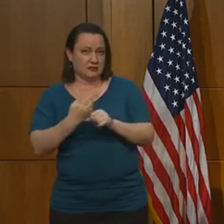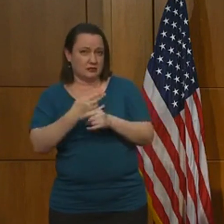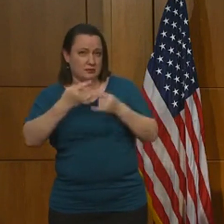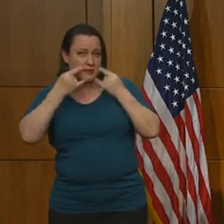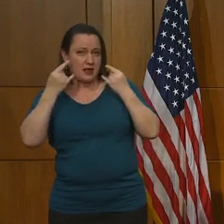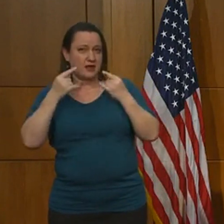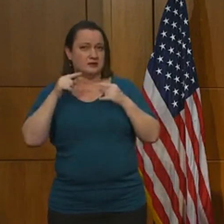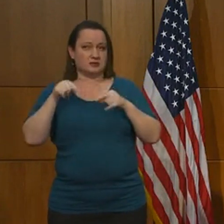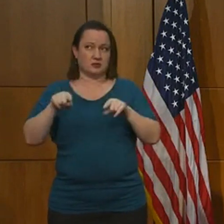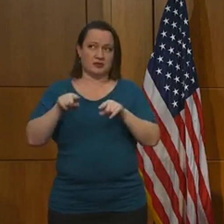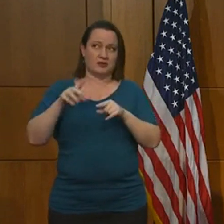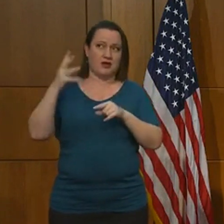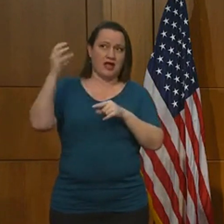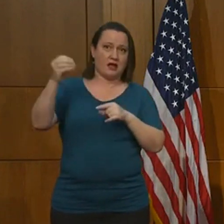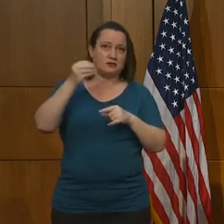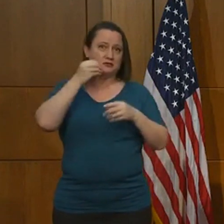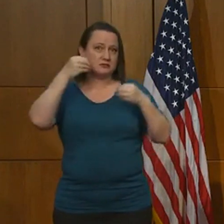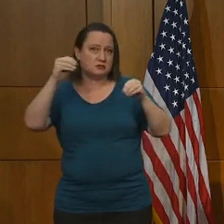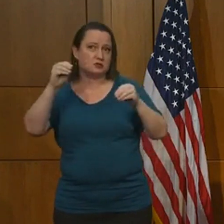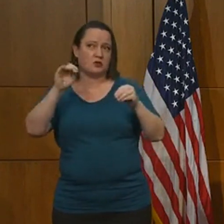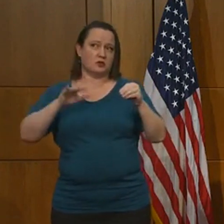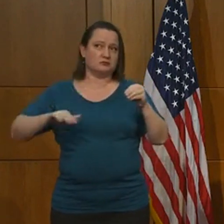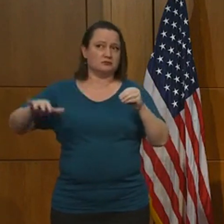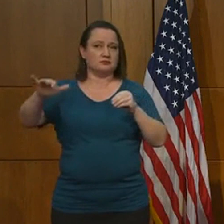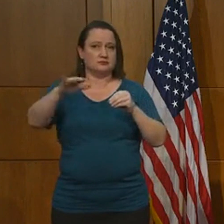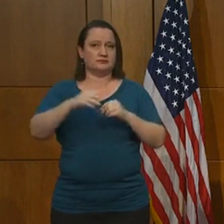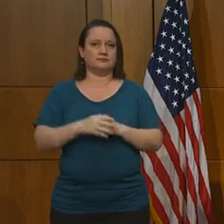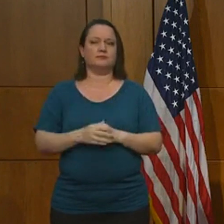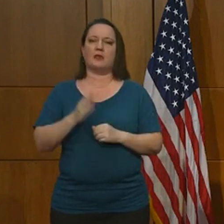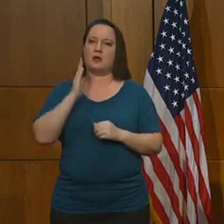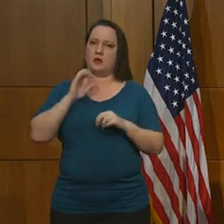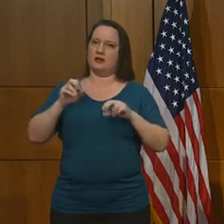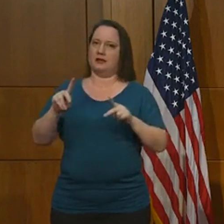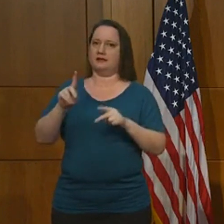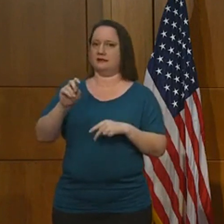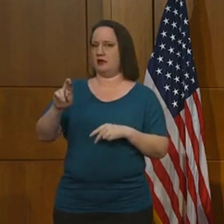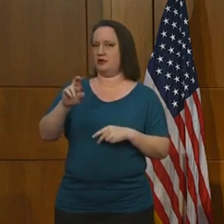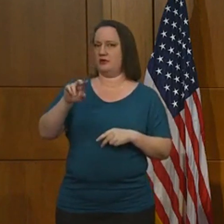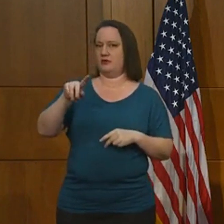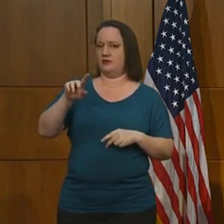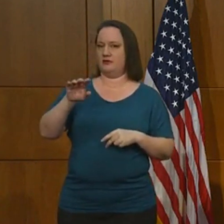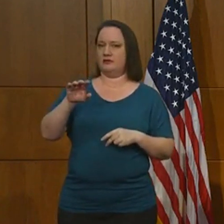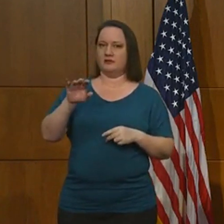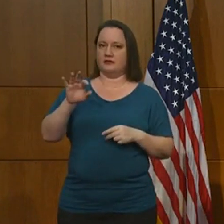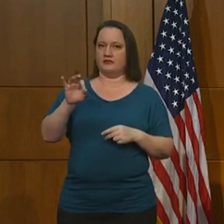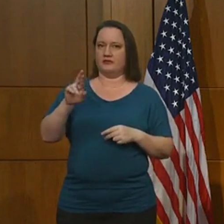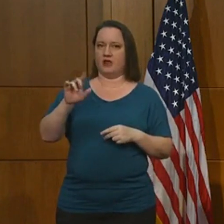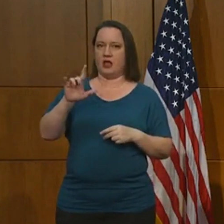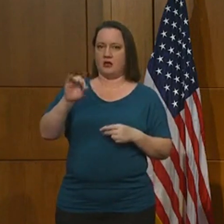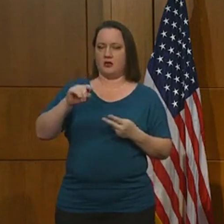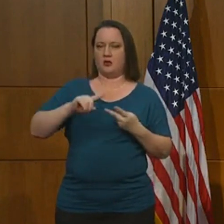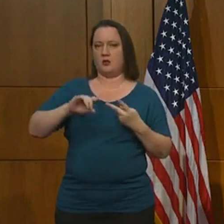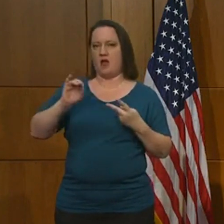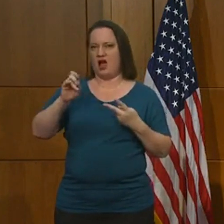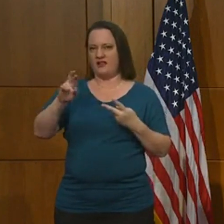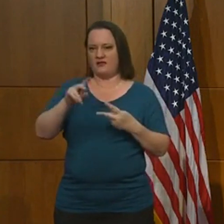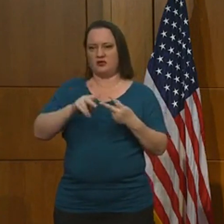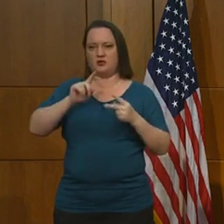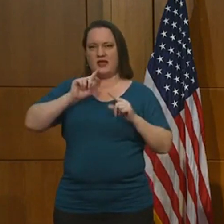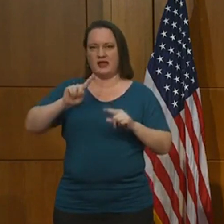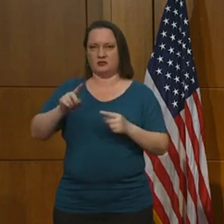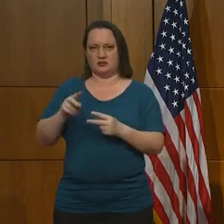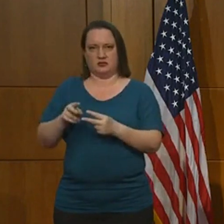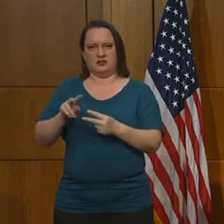Furlano or Dr. Oliver answer the first part of your question, but I would encourage children to